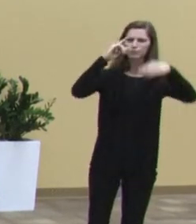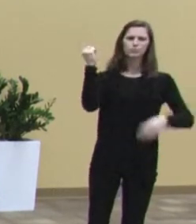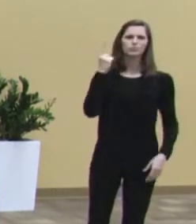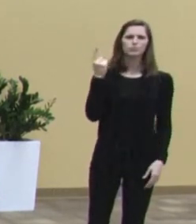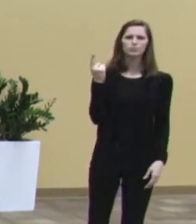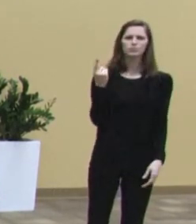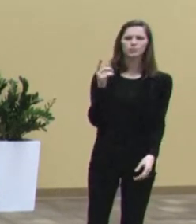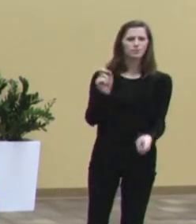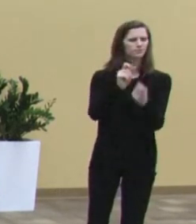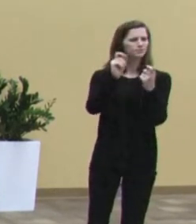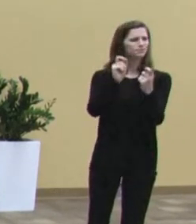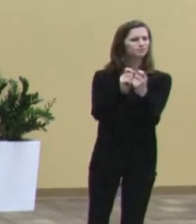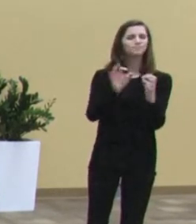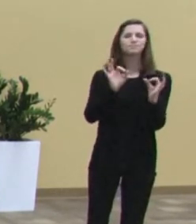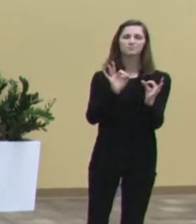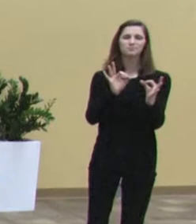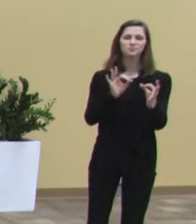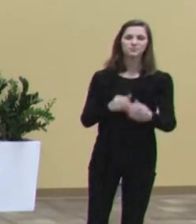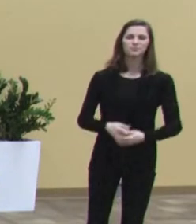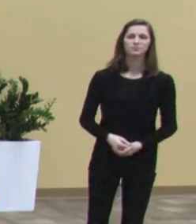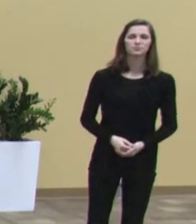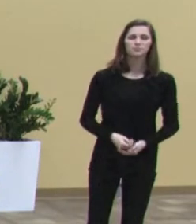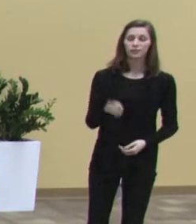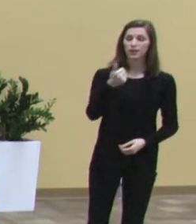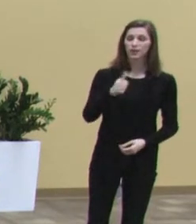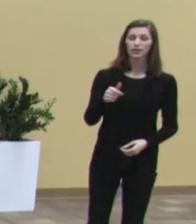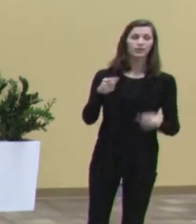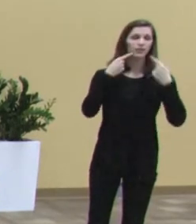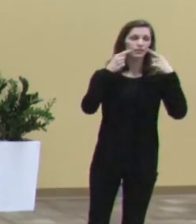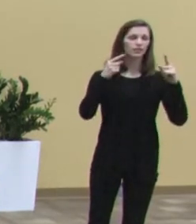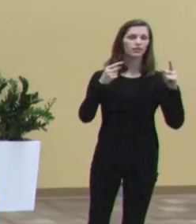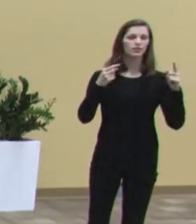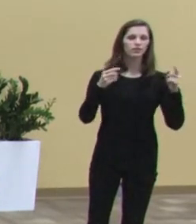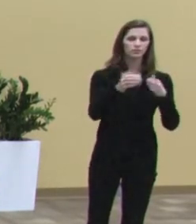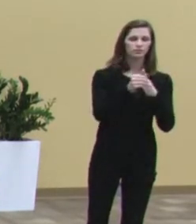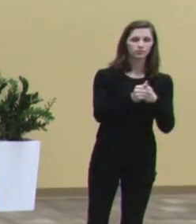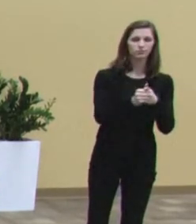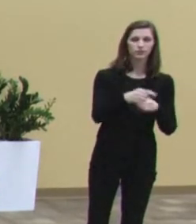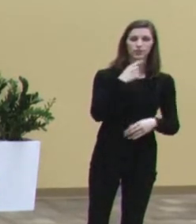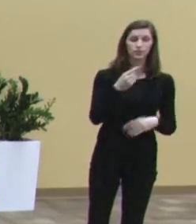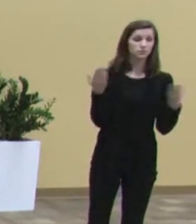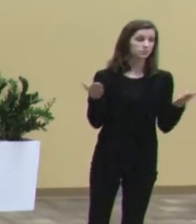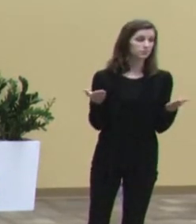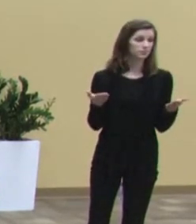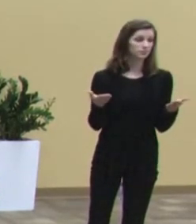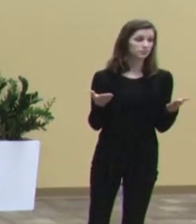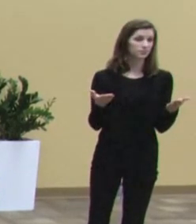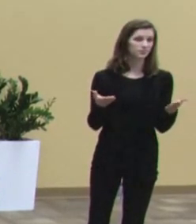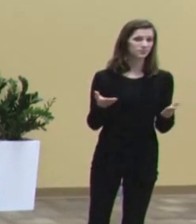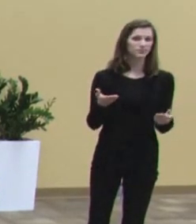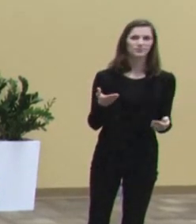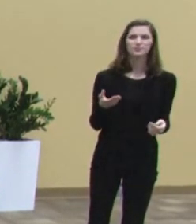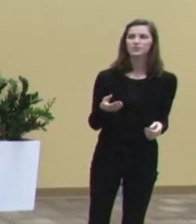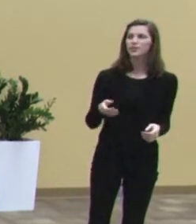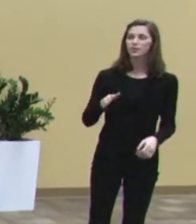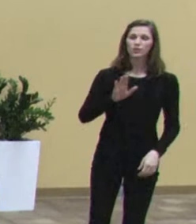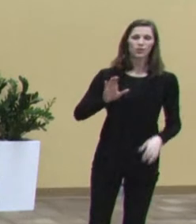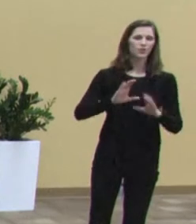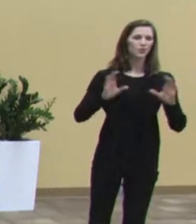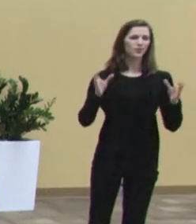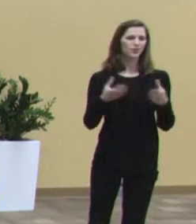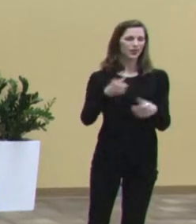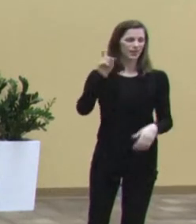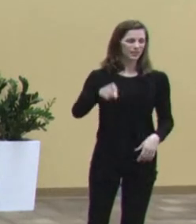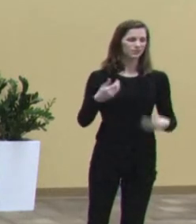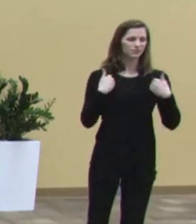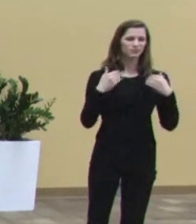point. You know, any successful leader will tell you that to be successful, you have to have great people. Well, this was my